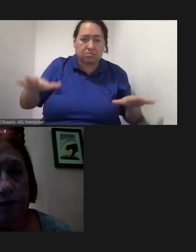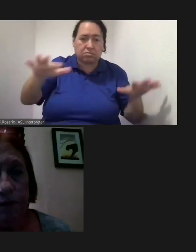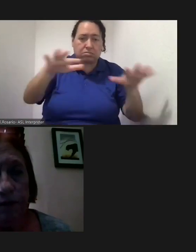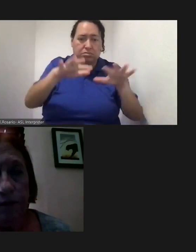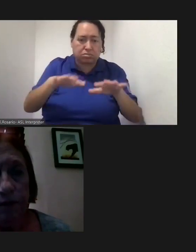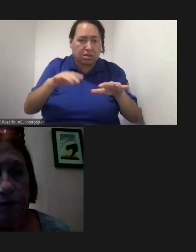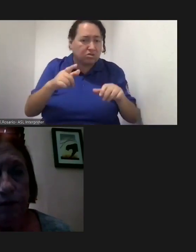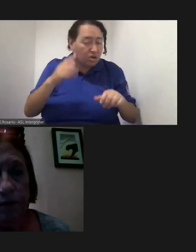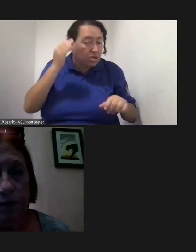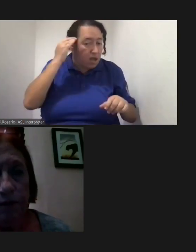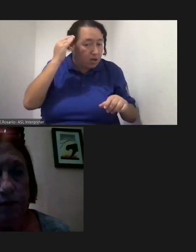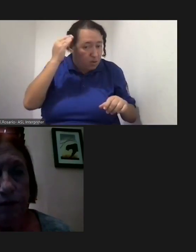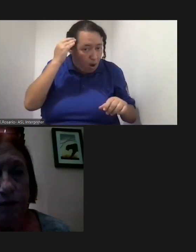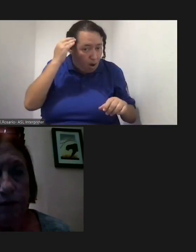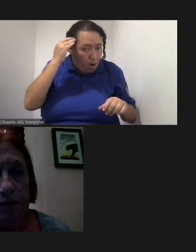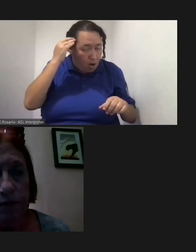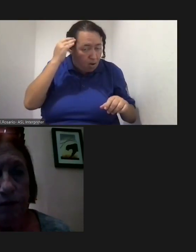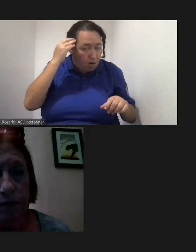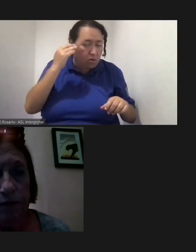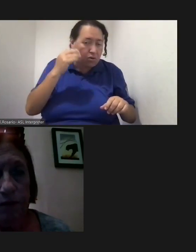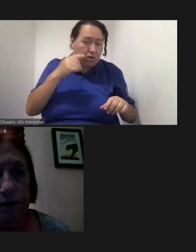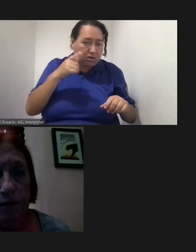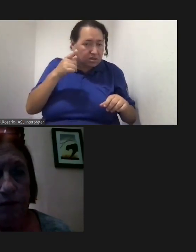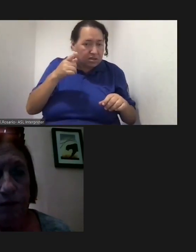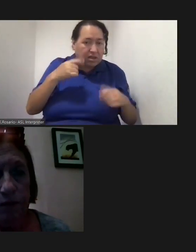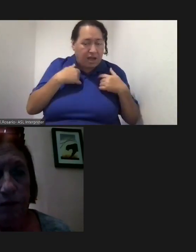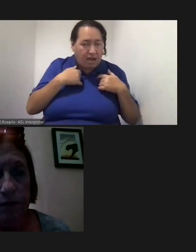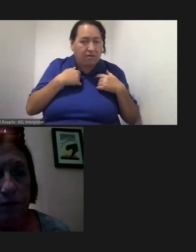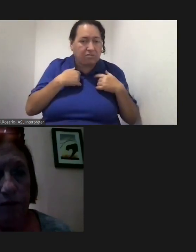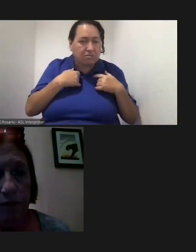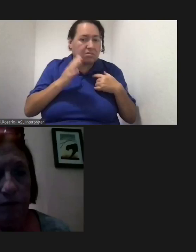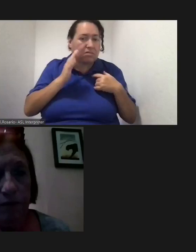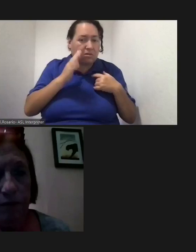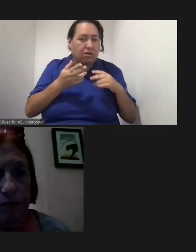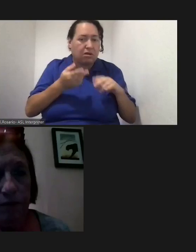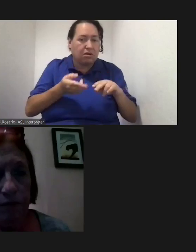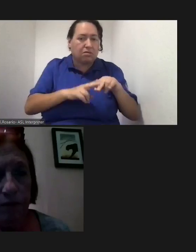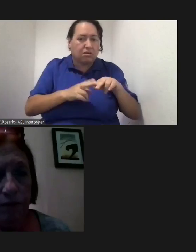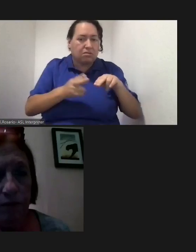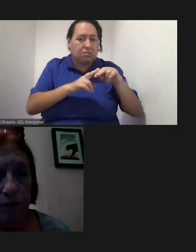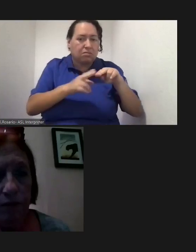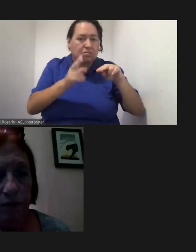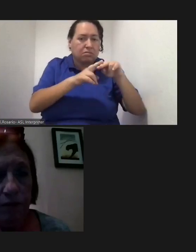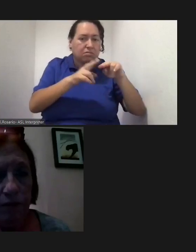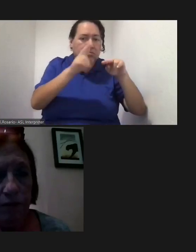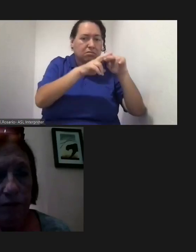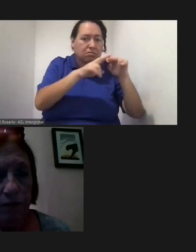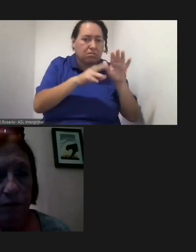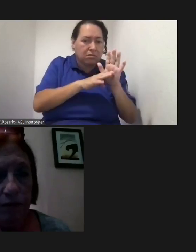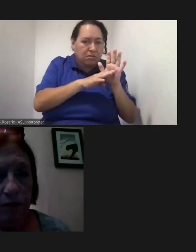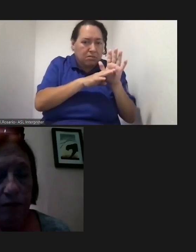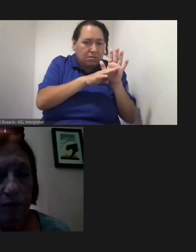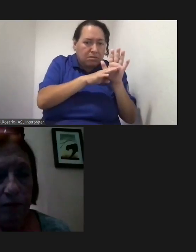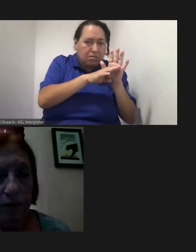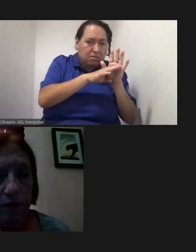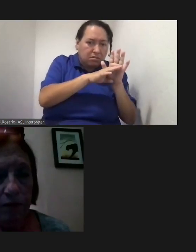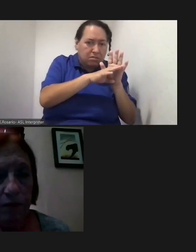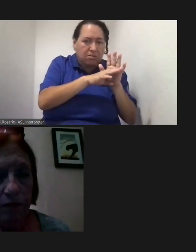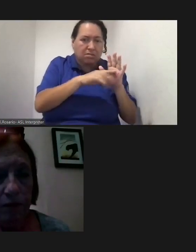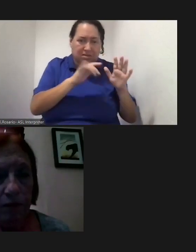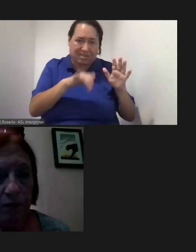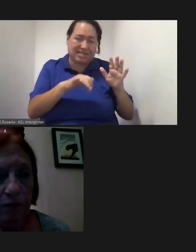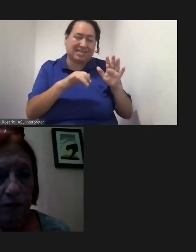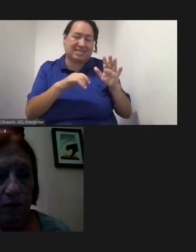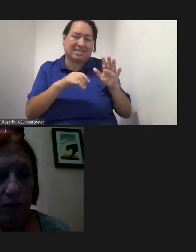are some slight increases to these positive cases. And as you heard Chima, these